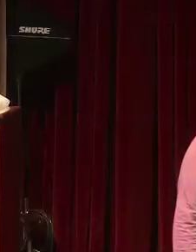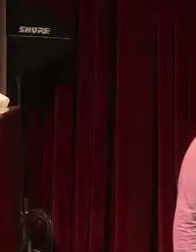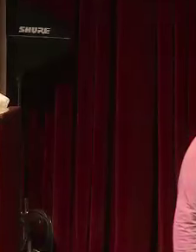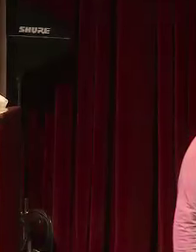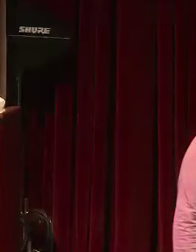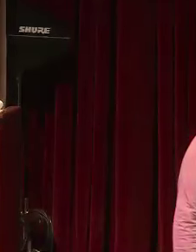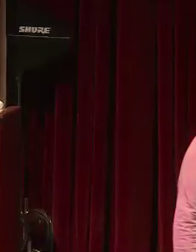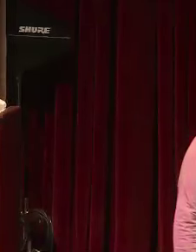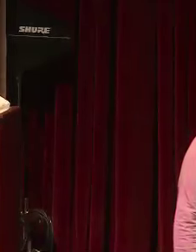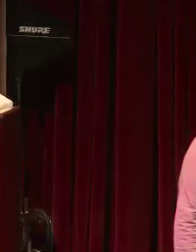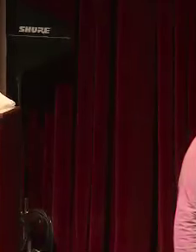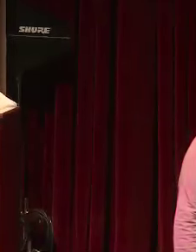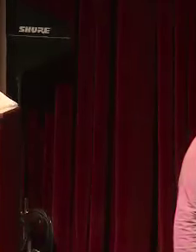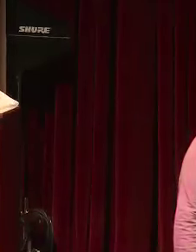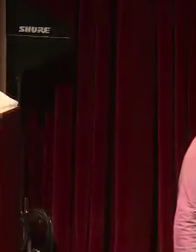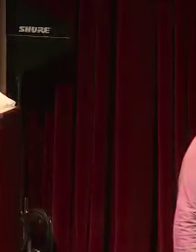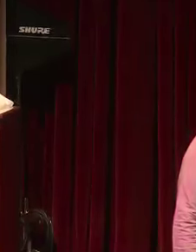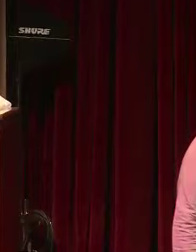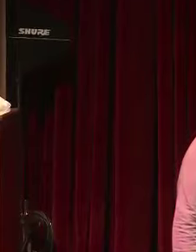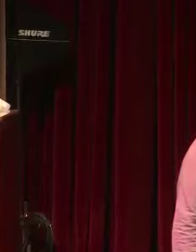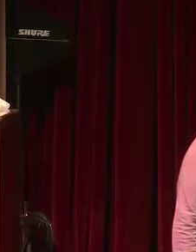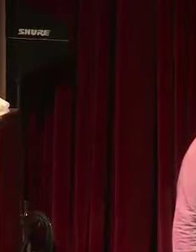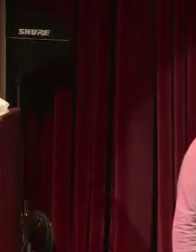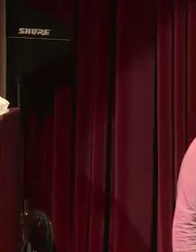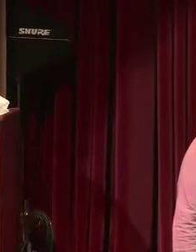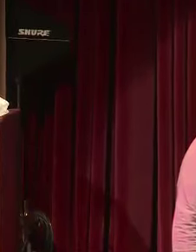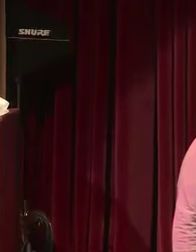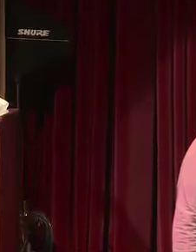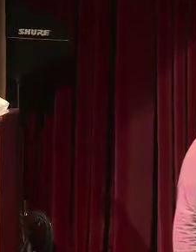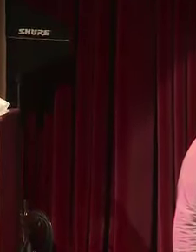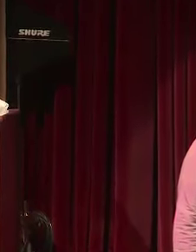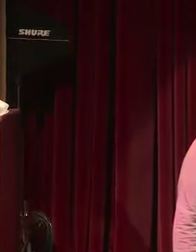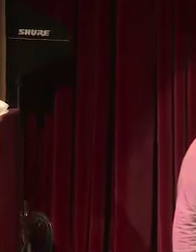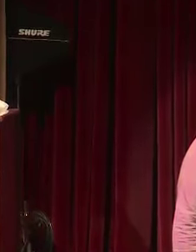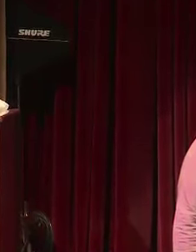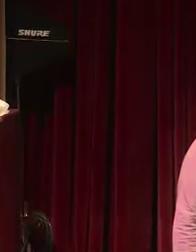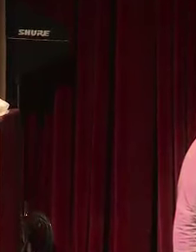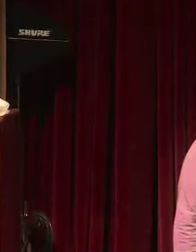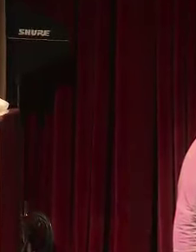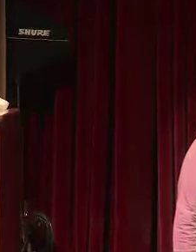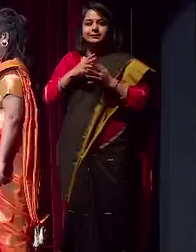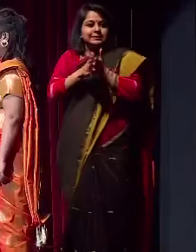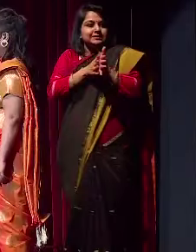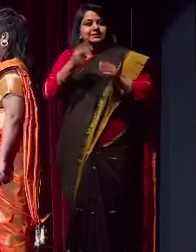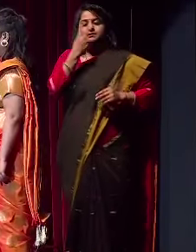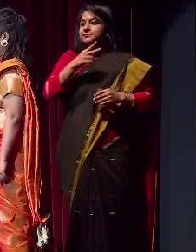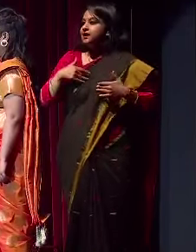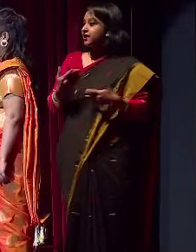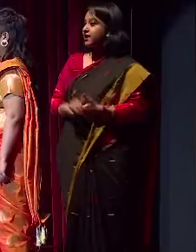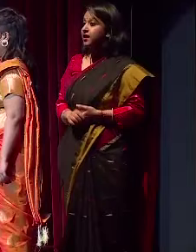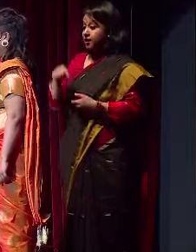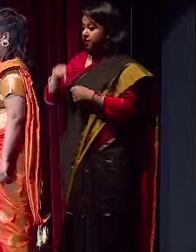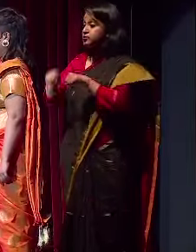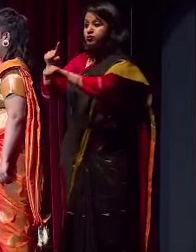Disability, representing fusion of arts and music by these children, will hold everyone spellbound. I also take